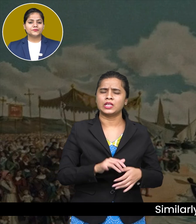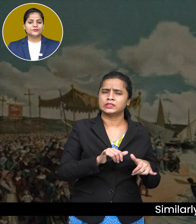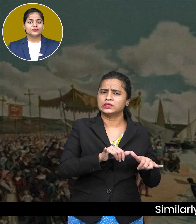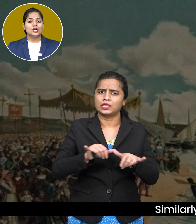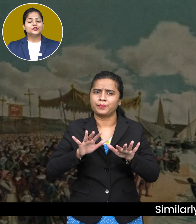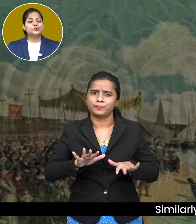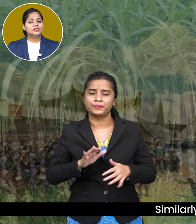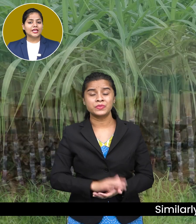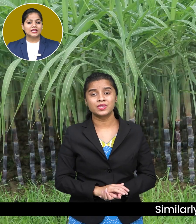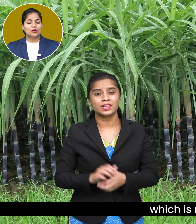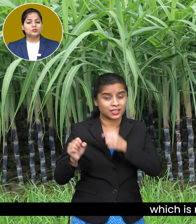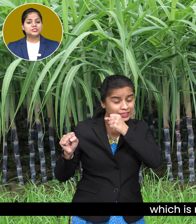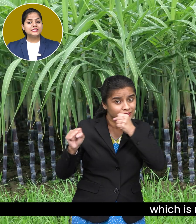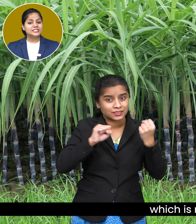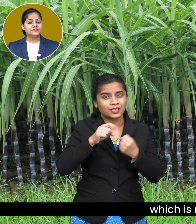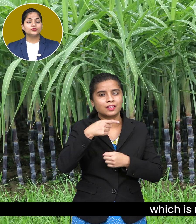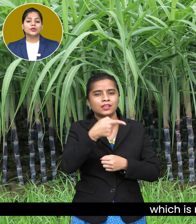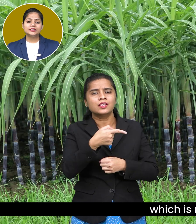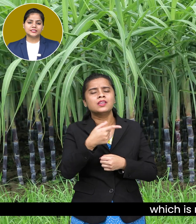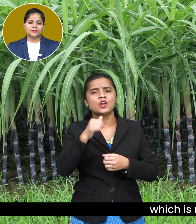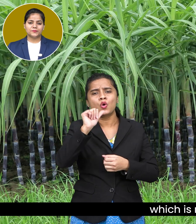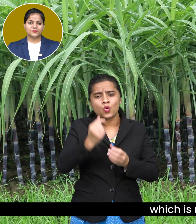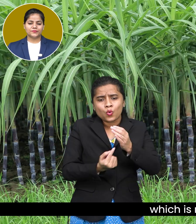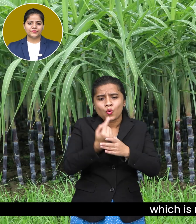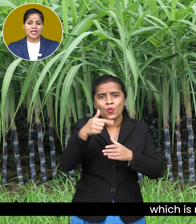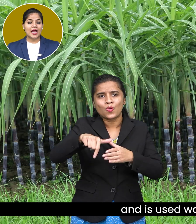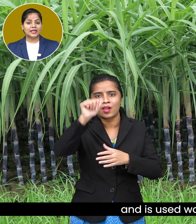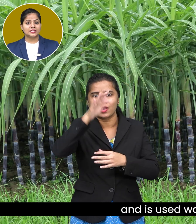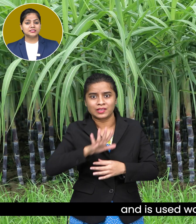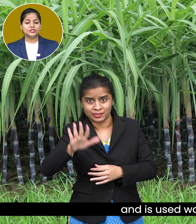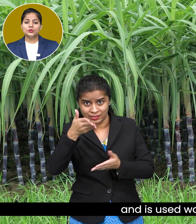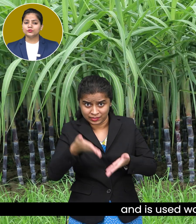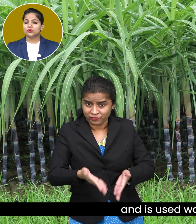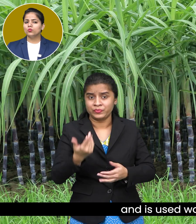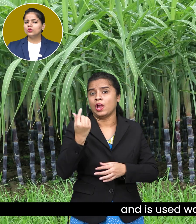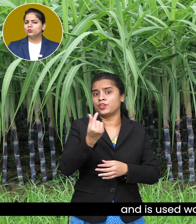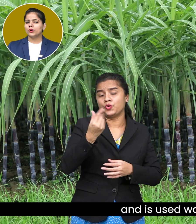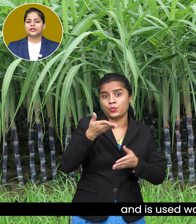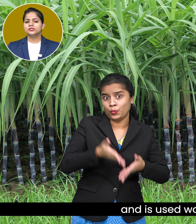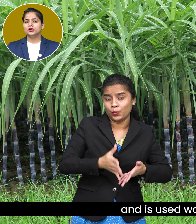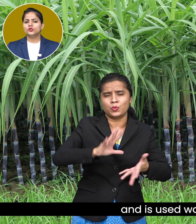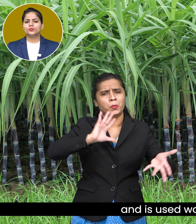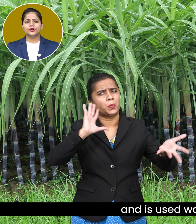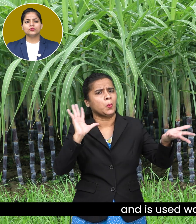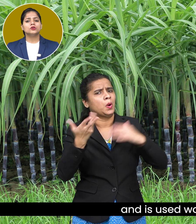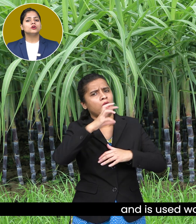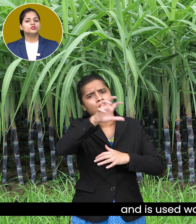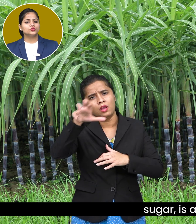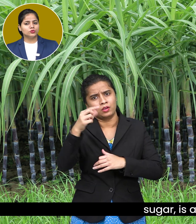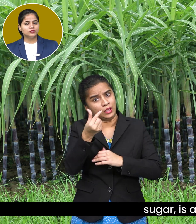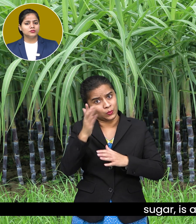Similarly, sugarcane, which is native to India and is used worldwide to